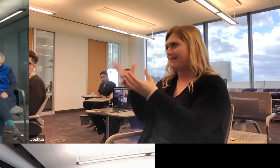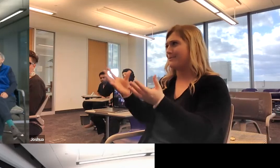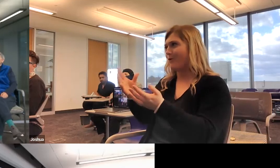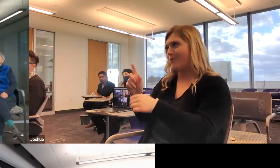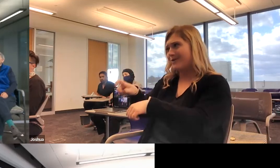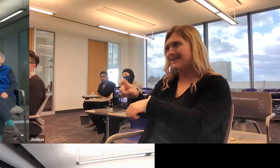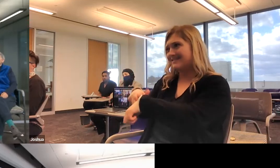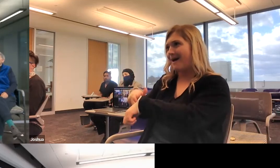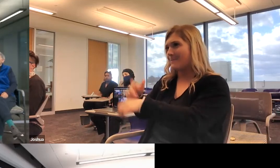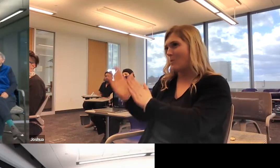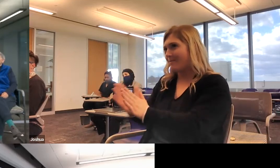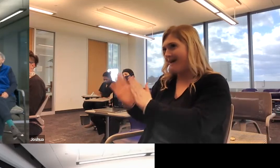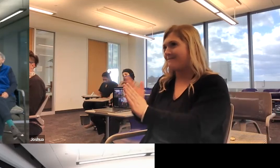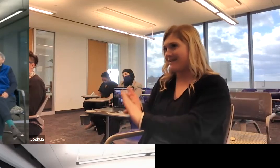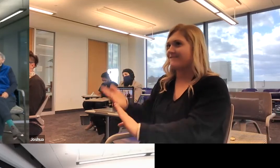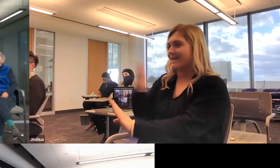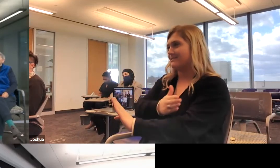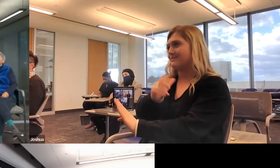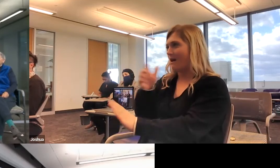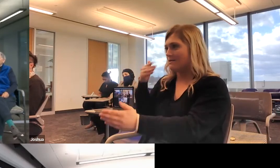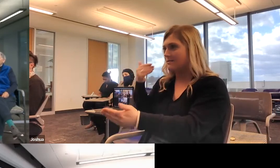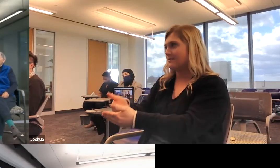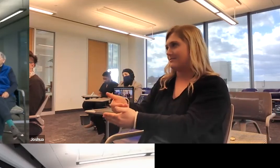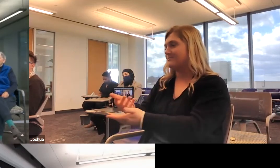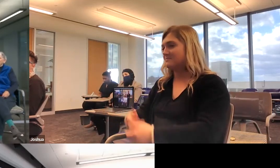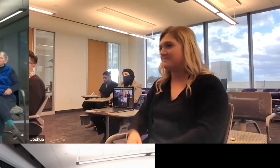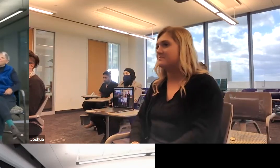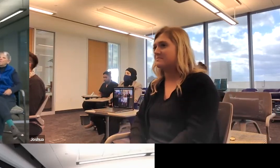the timeline and the process and that kind of thing.